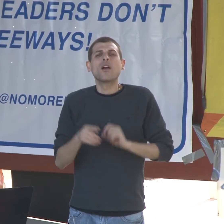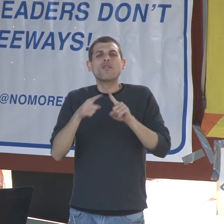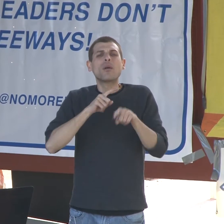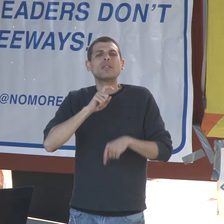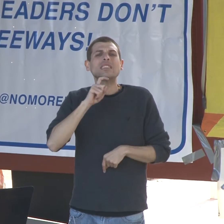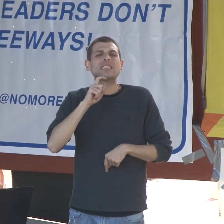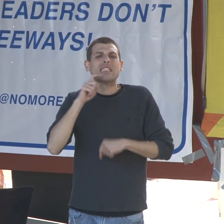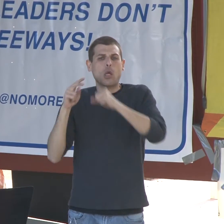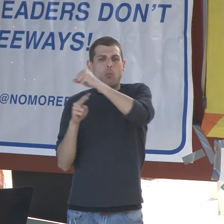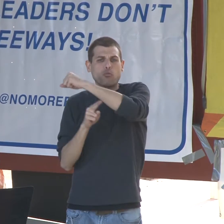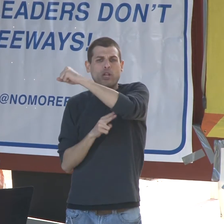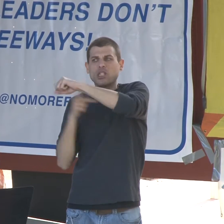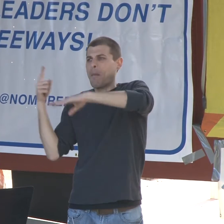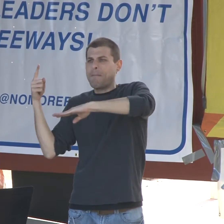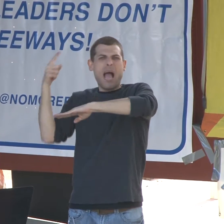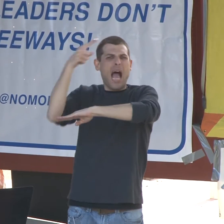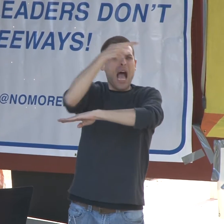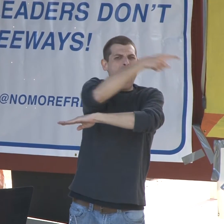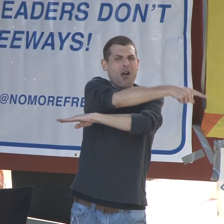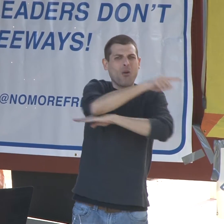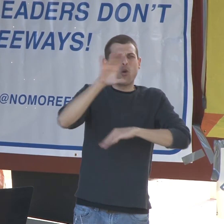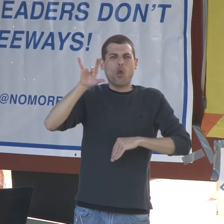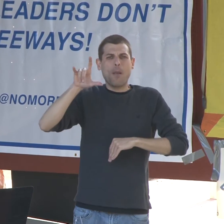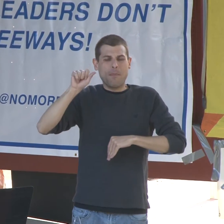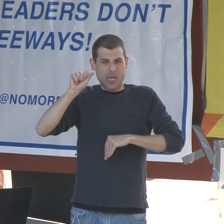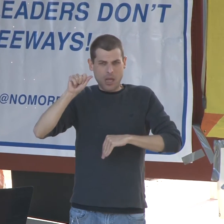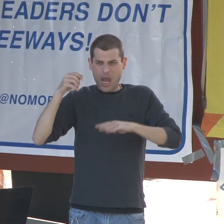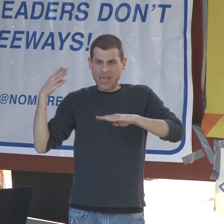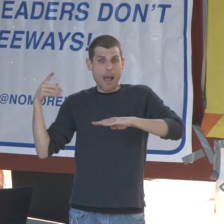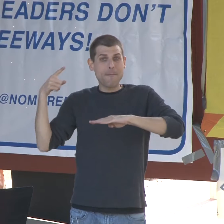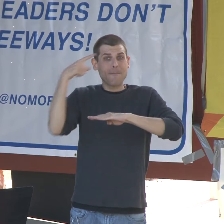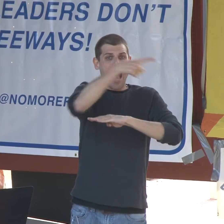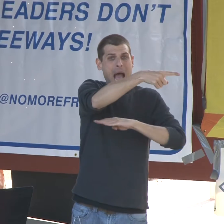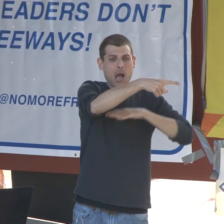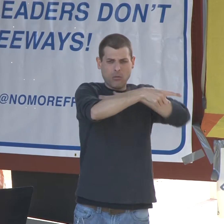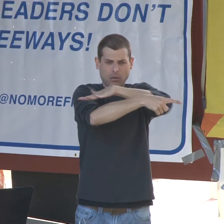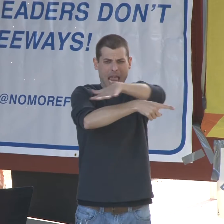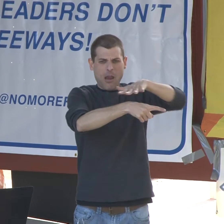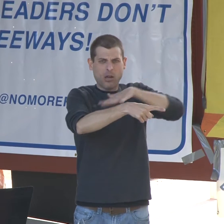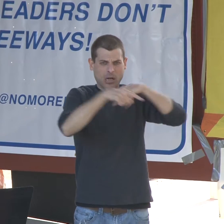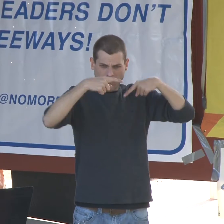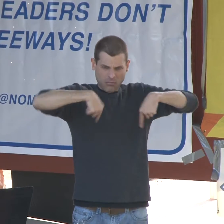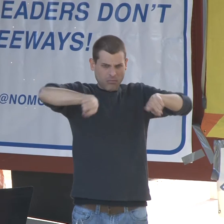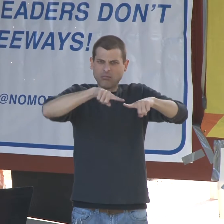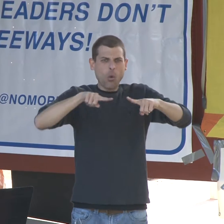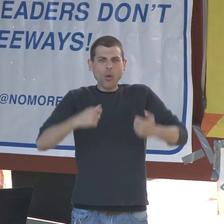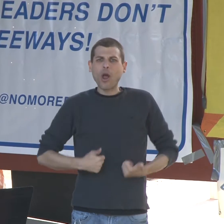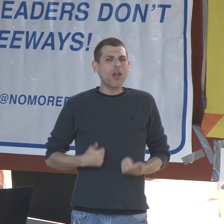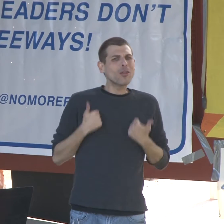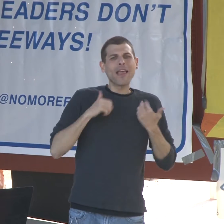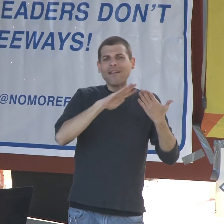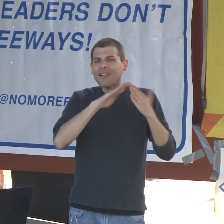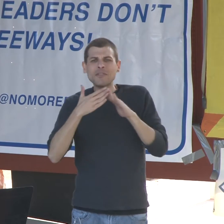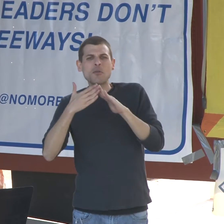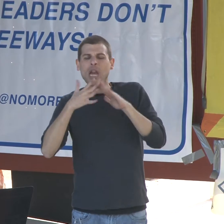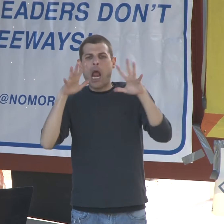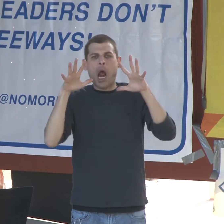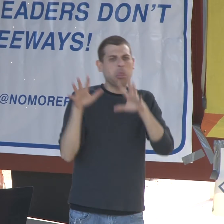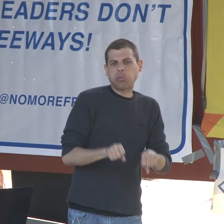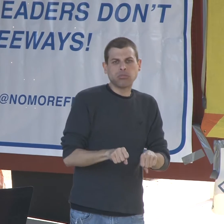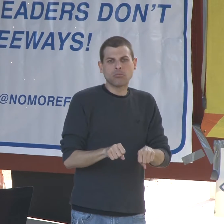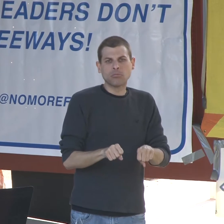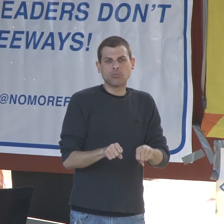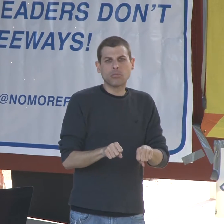Steel Bridge clear up to the Columbia River, and that sliced right through the center of a thriving neighborhood. And not only that, but then just